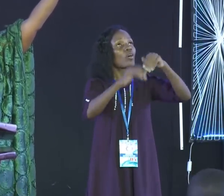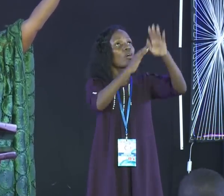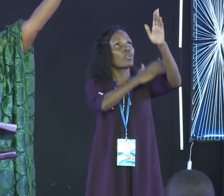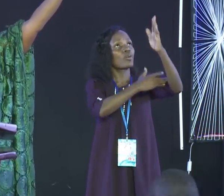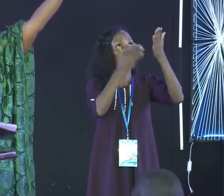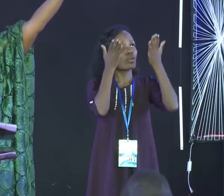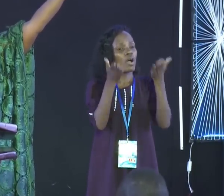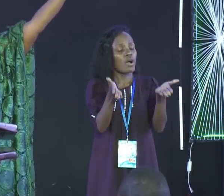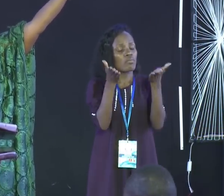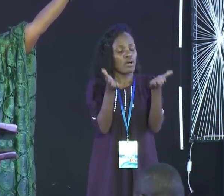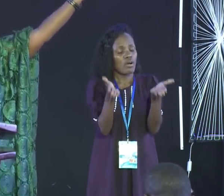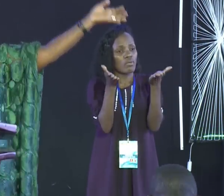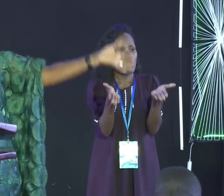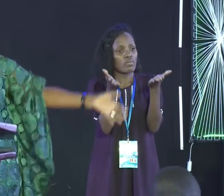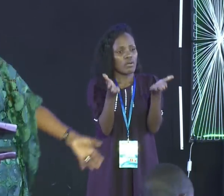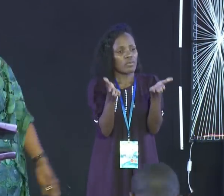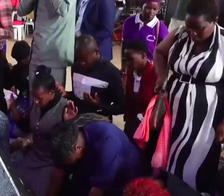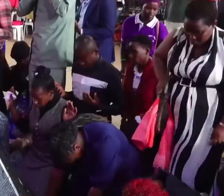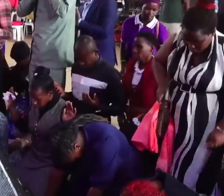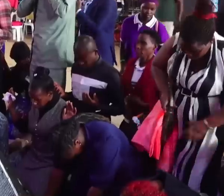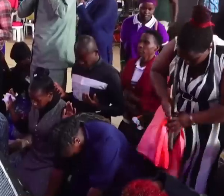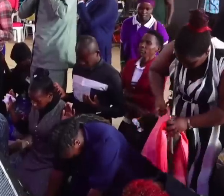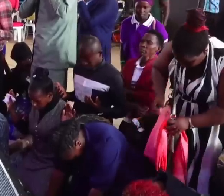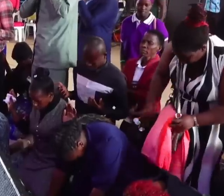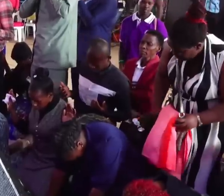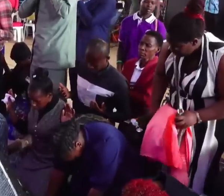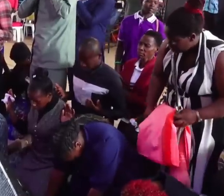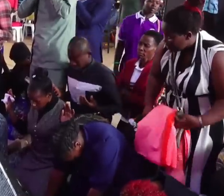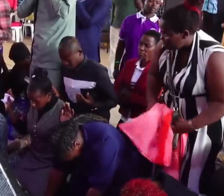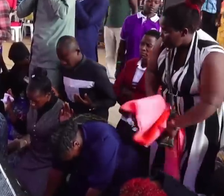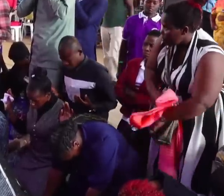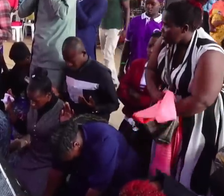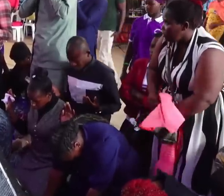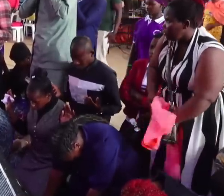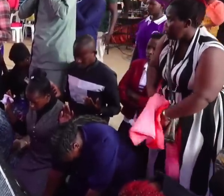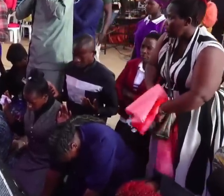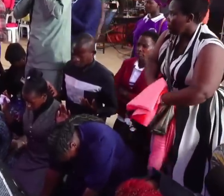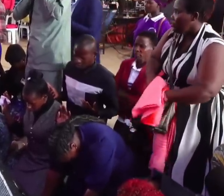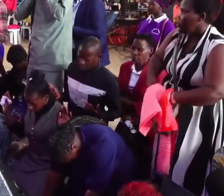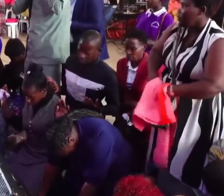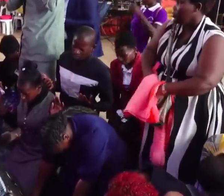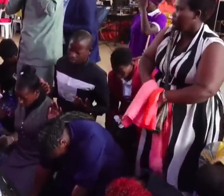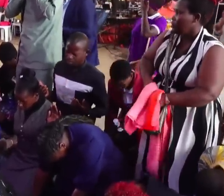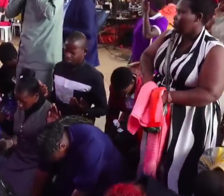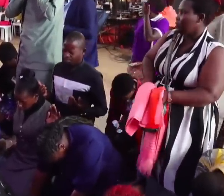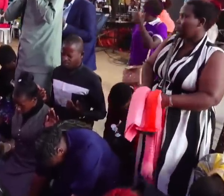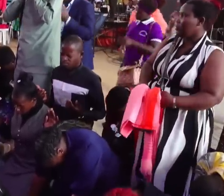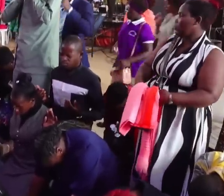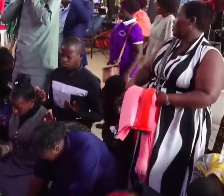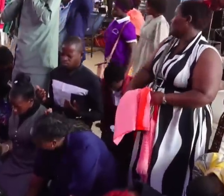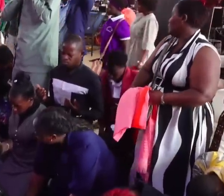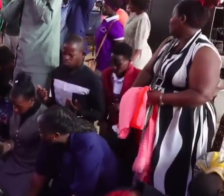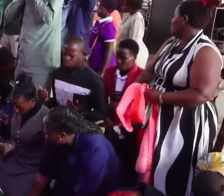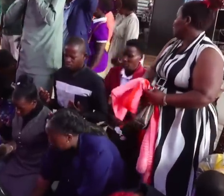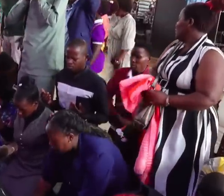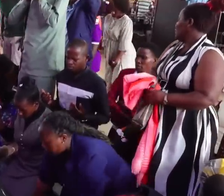abeerawo. If you're able, stand and raise your hands. If you can't, kneel down. But when we raise our hands, it's a sign of surrender and the